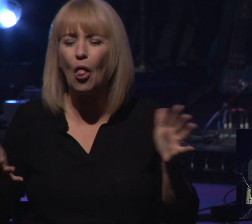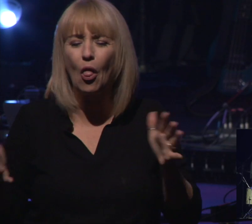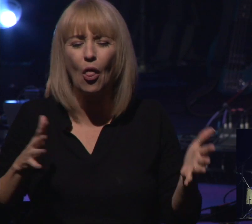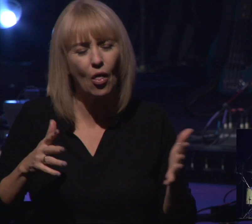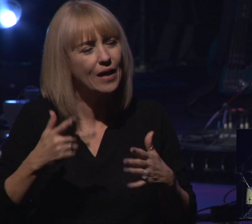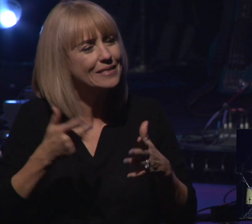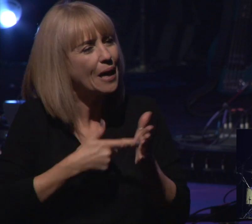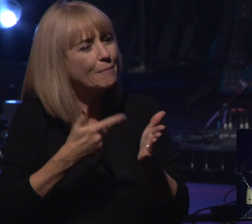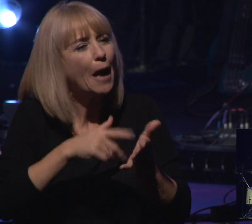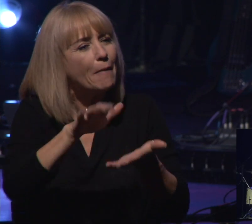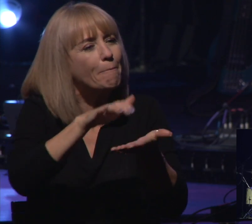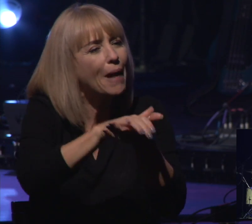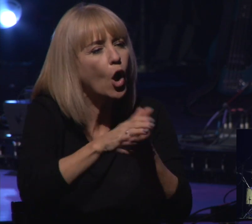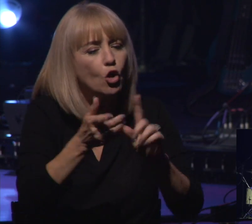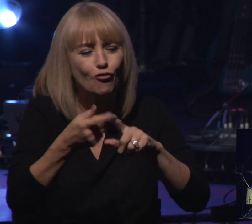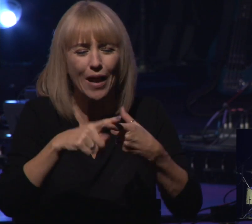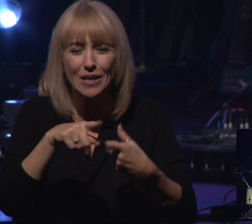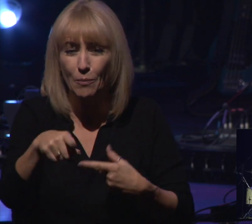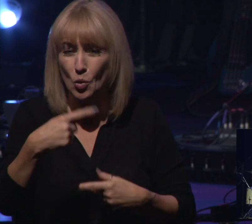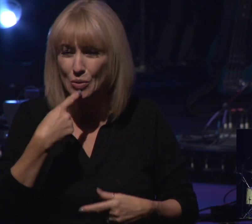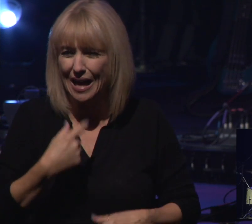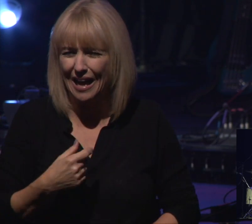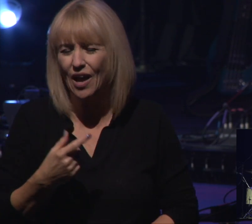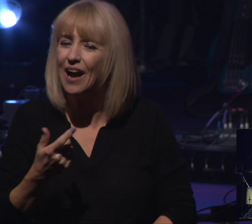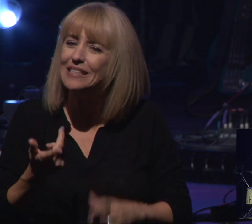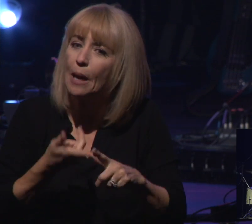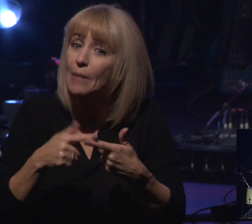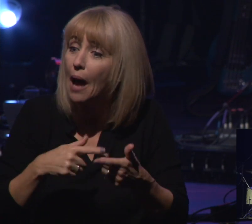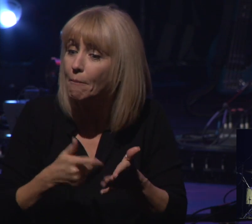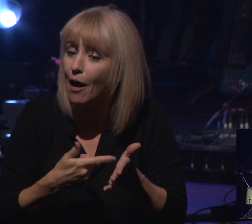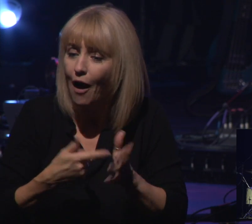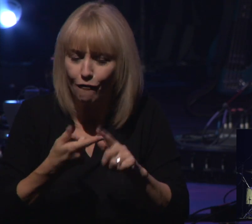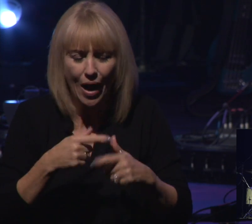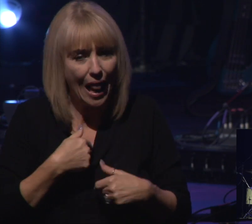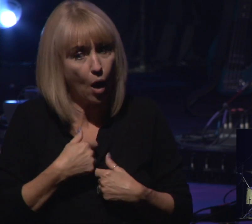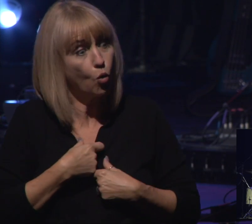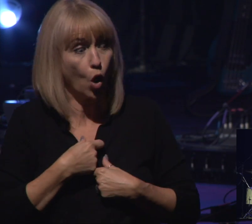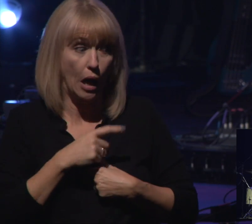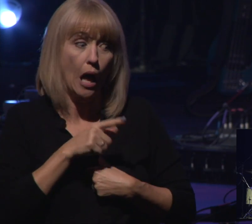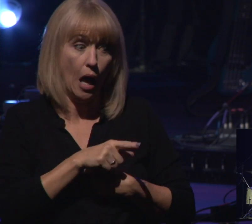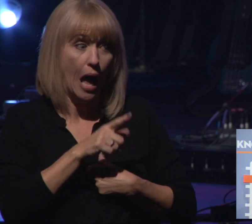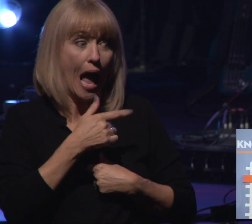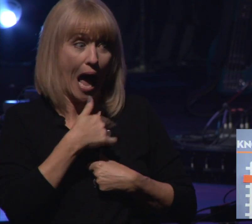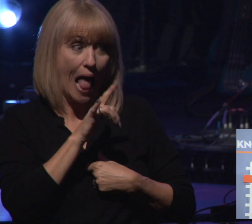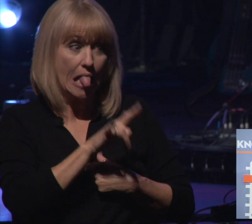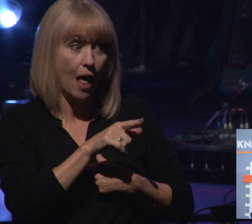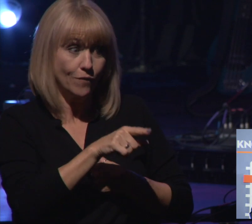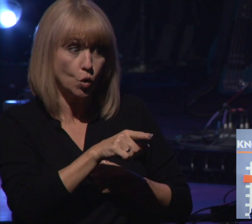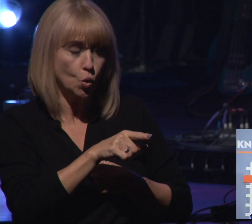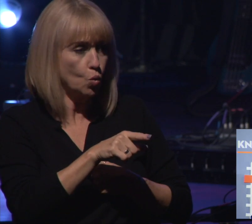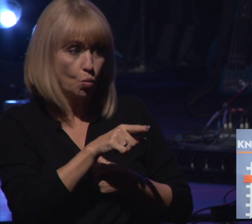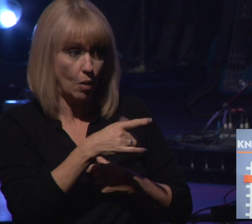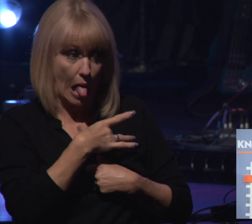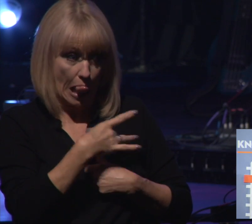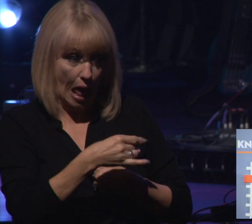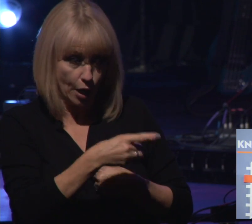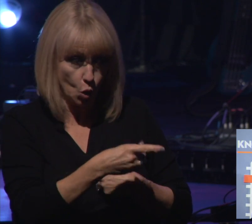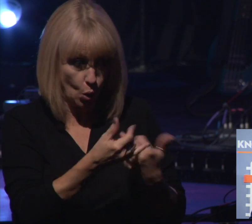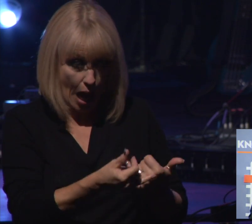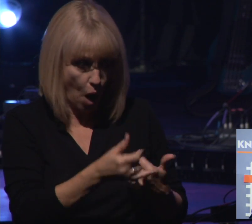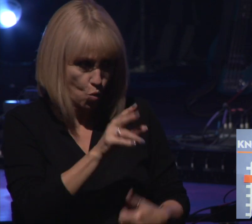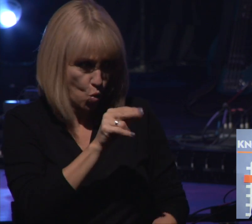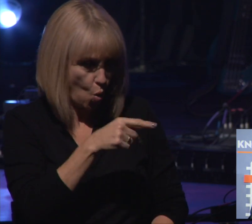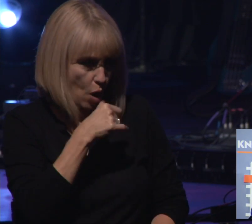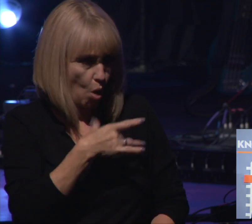those times in a relationship, in a marriage, or in friendship when you go, you know, I'm committed to you. I love you, but I really don't like you right